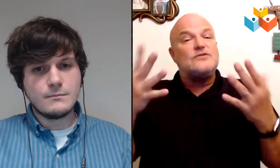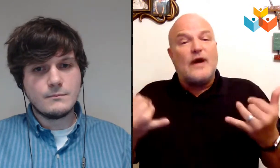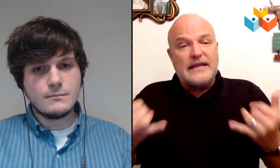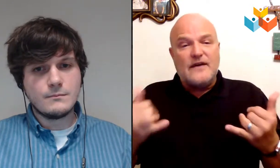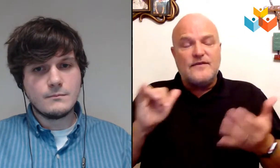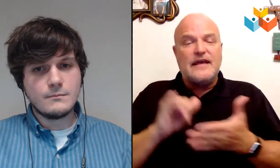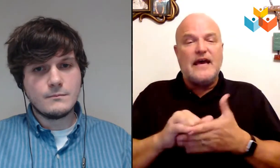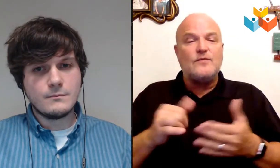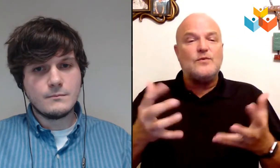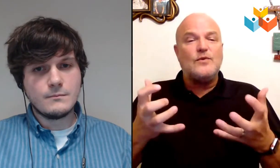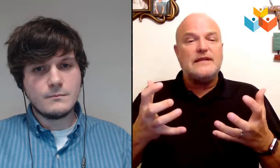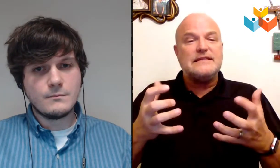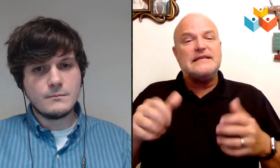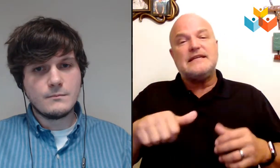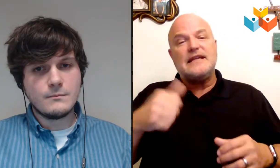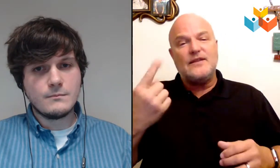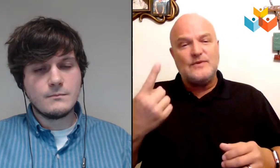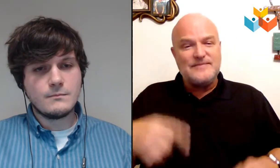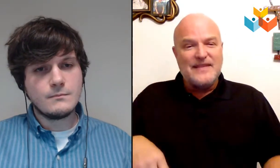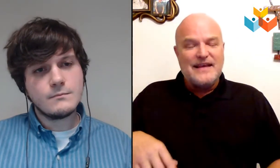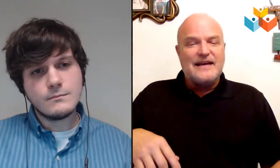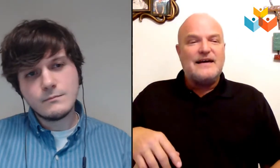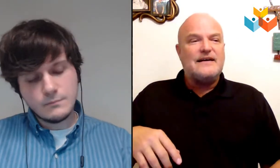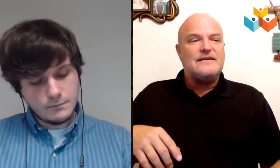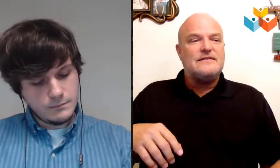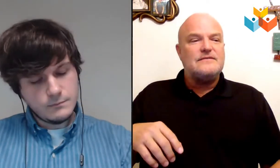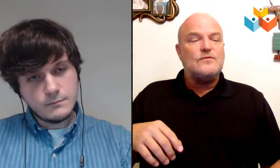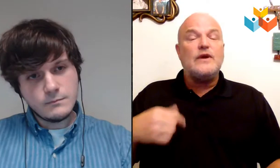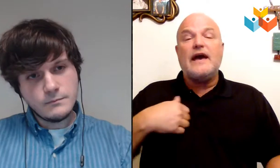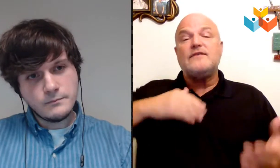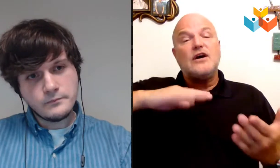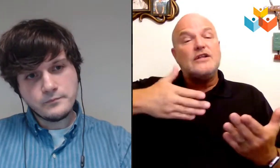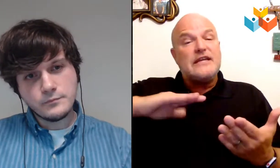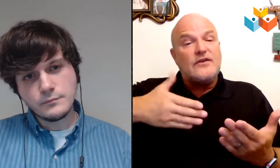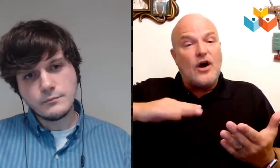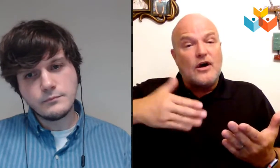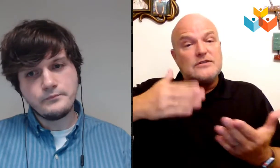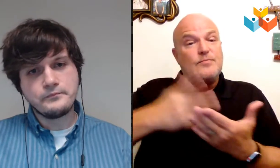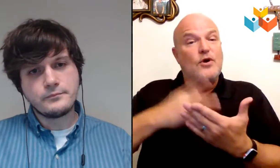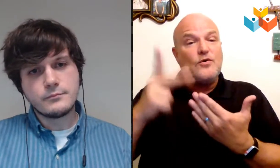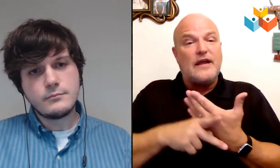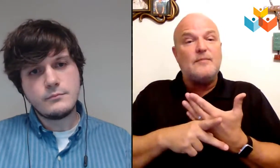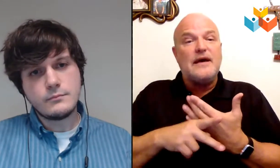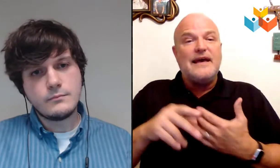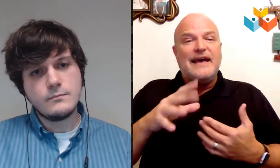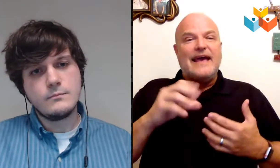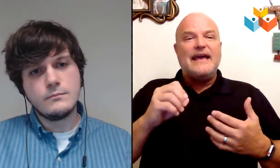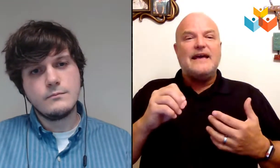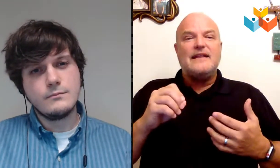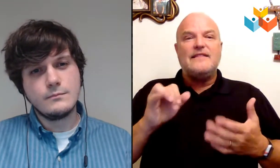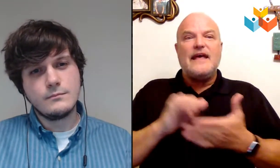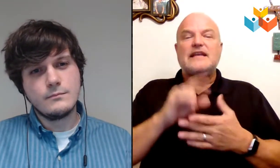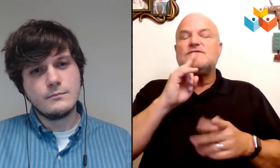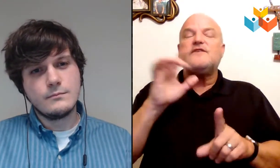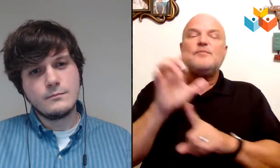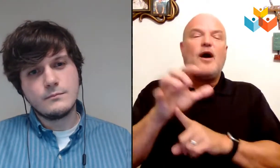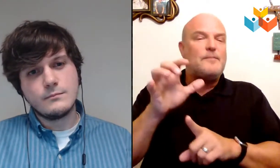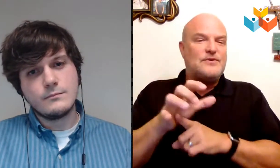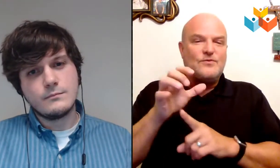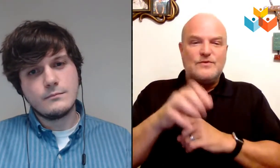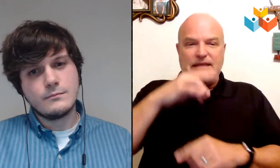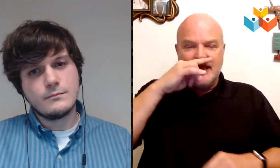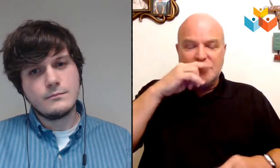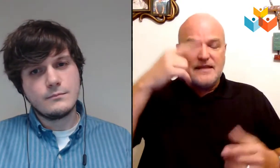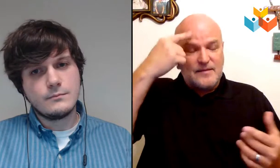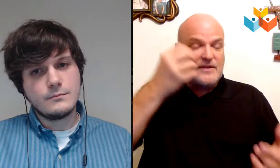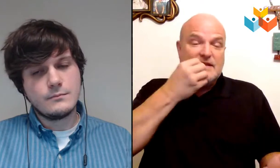have a teacher right now for that. We're wanting to get another one. We have culinary arts program, and that is very